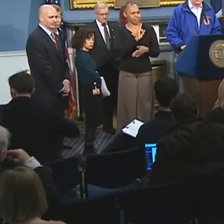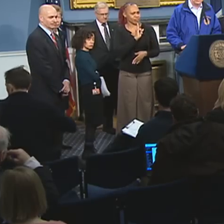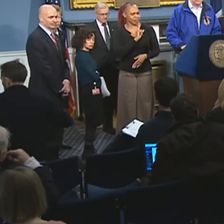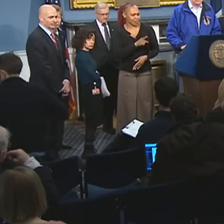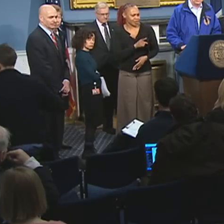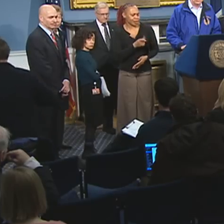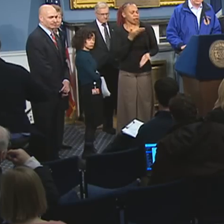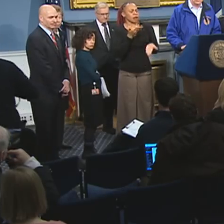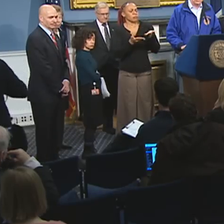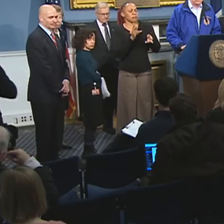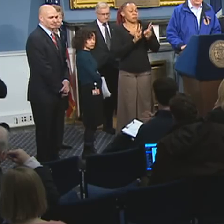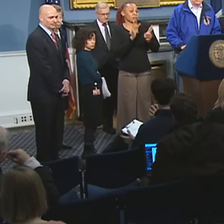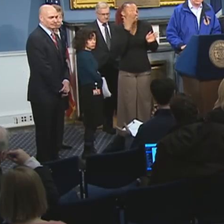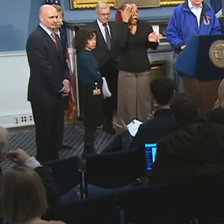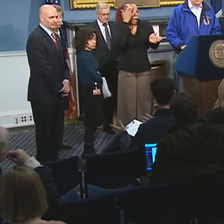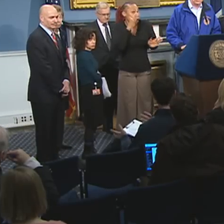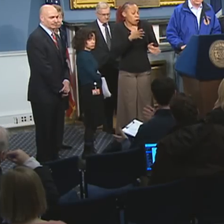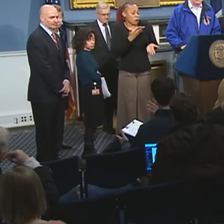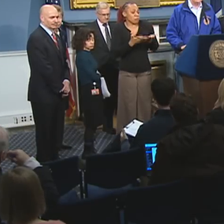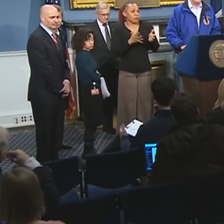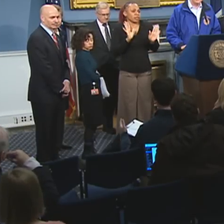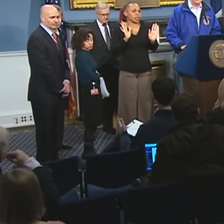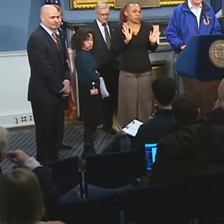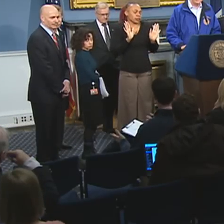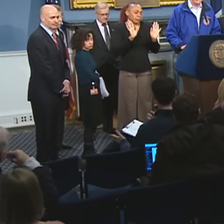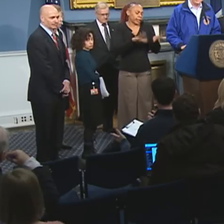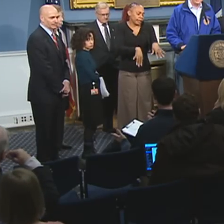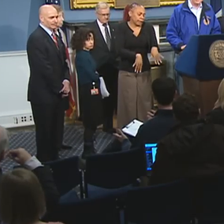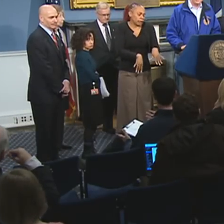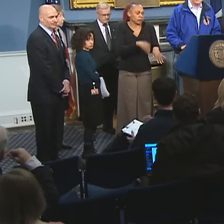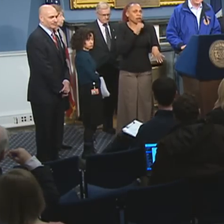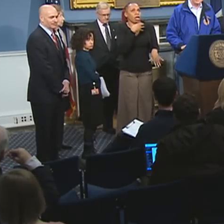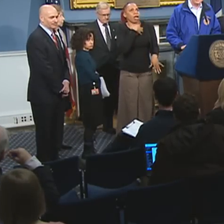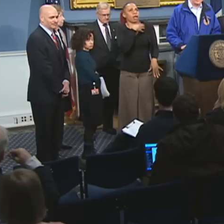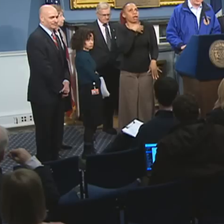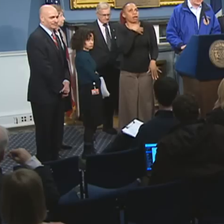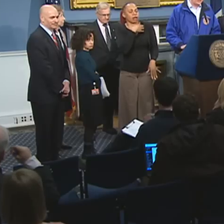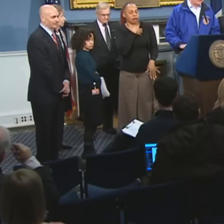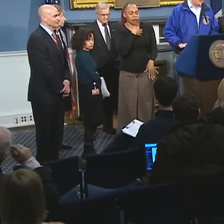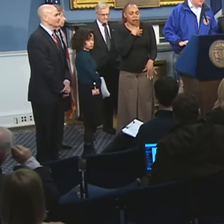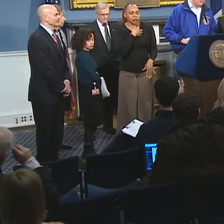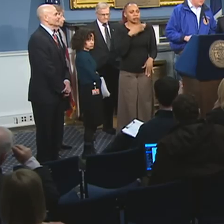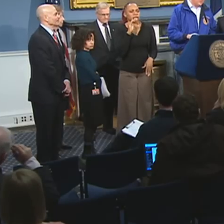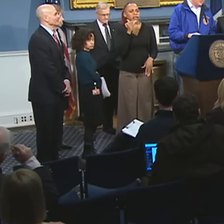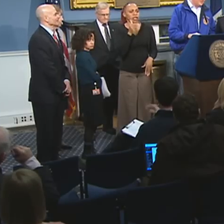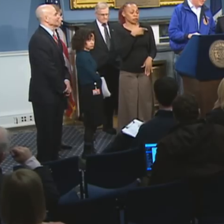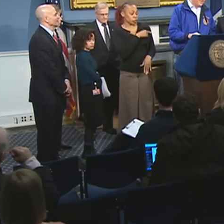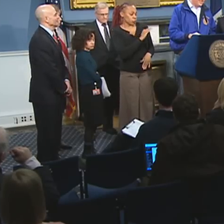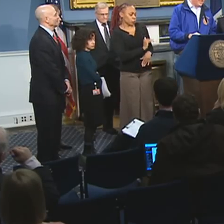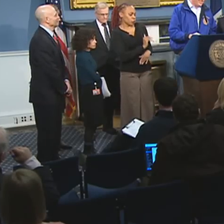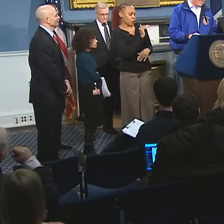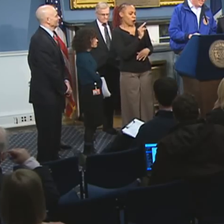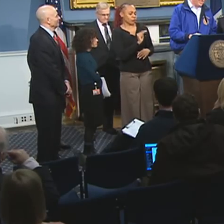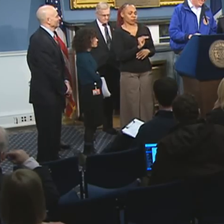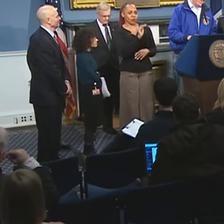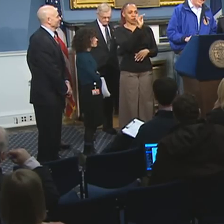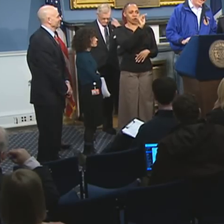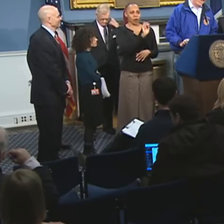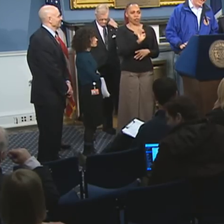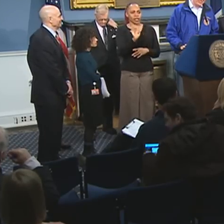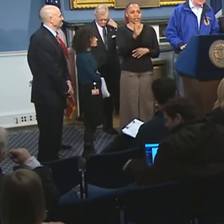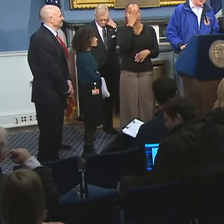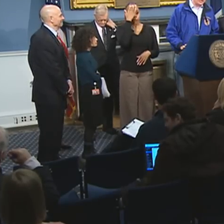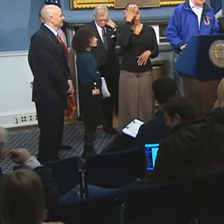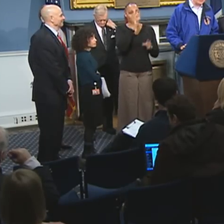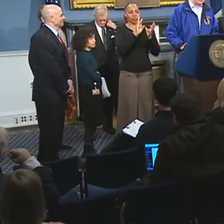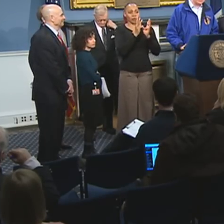should, get over it a little bit and not complain as much? It just seems like you grew up in the Northeast. You know that there's, in winter,